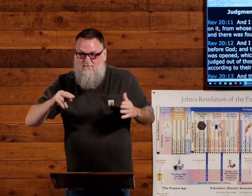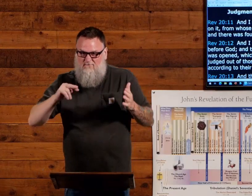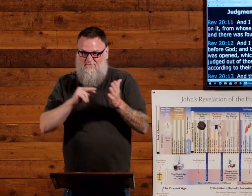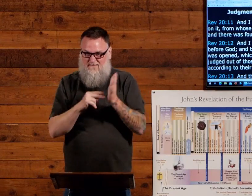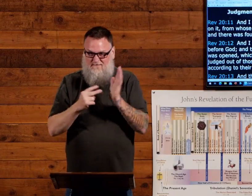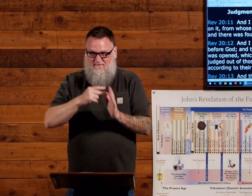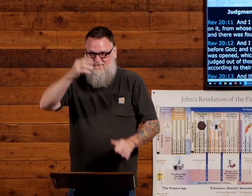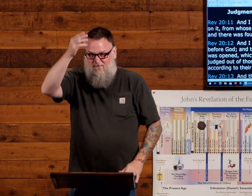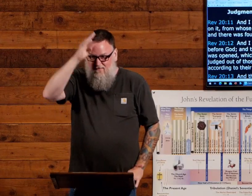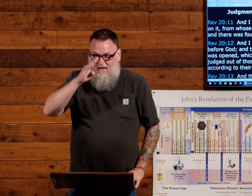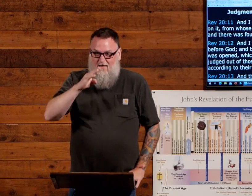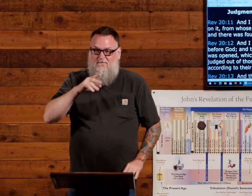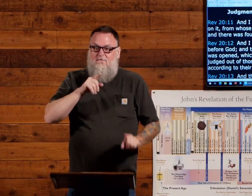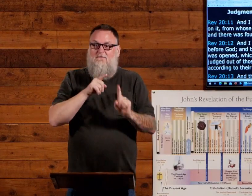So a lot of